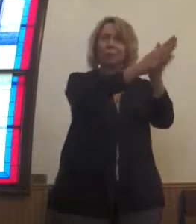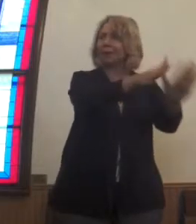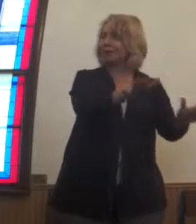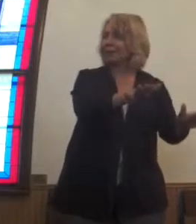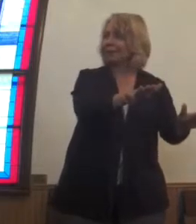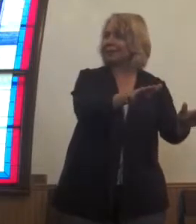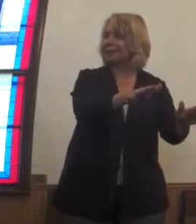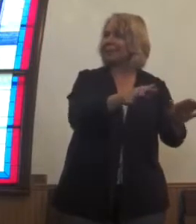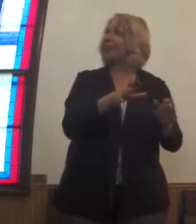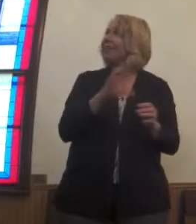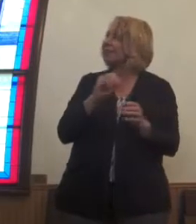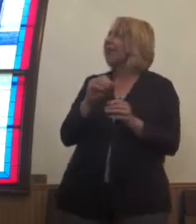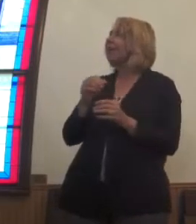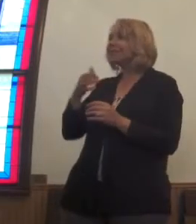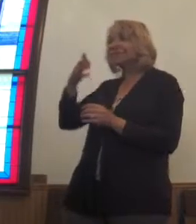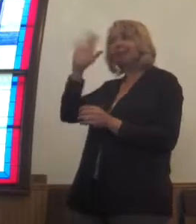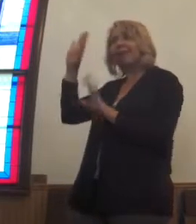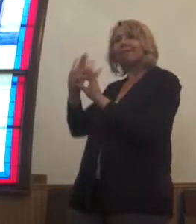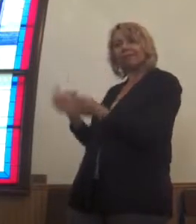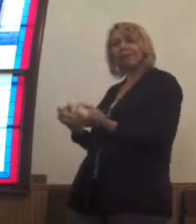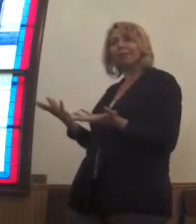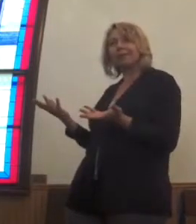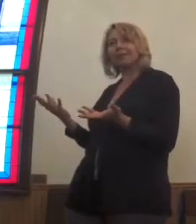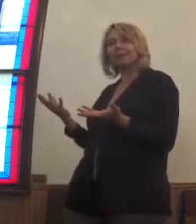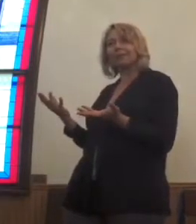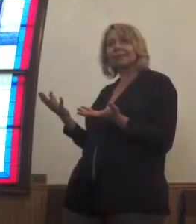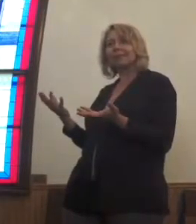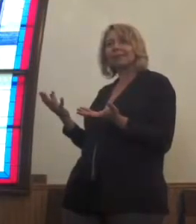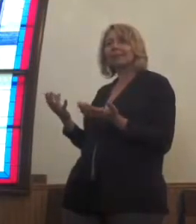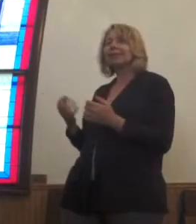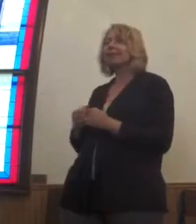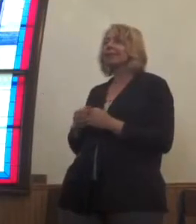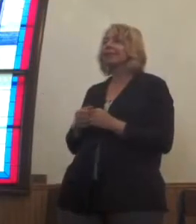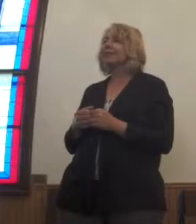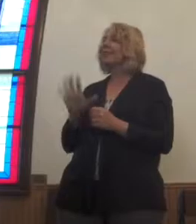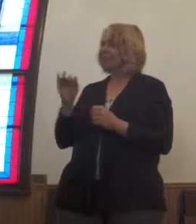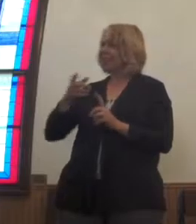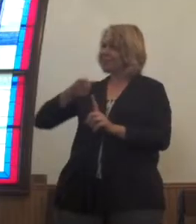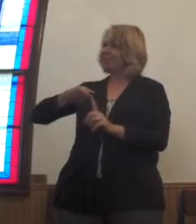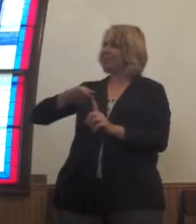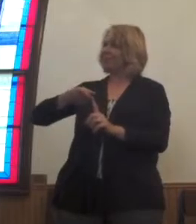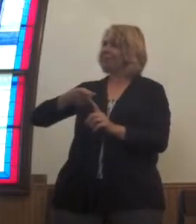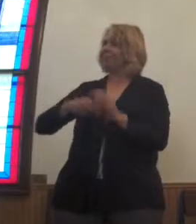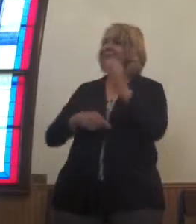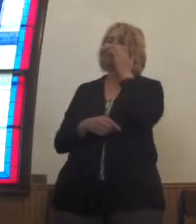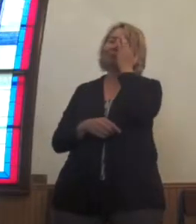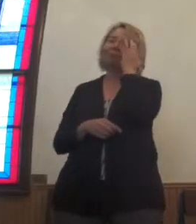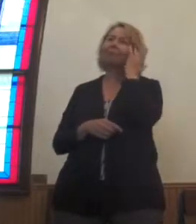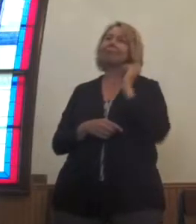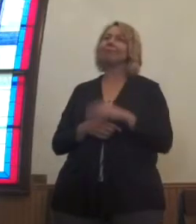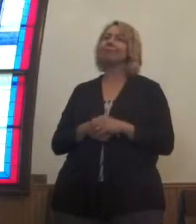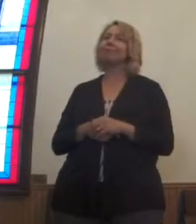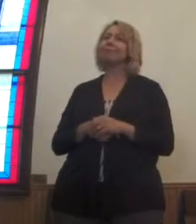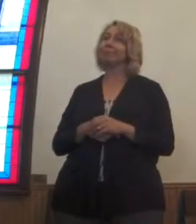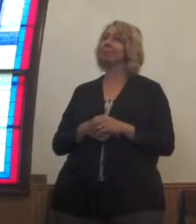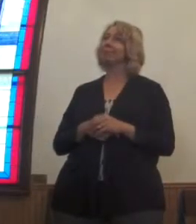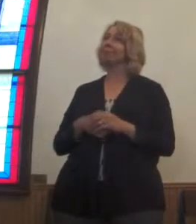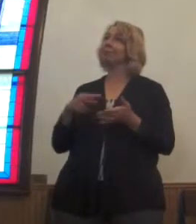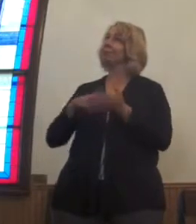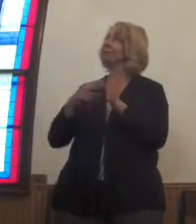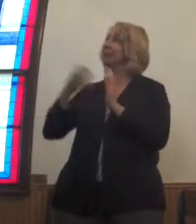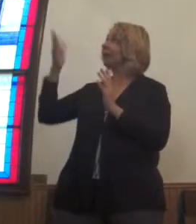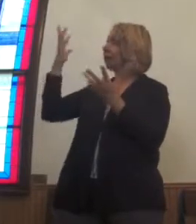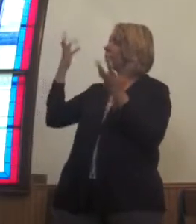is somewhat a cut and dry attitude, as I call it. It's exactly what it says. We are the peacemakers in